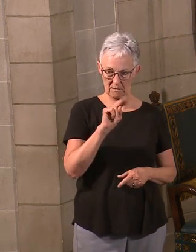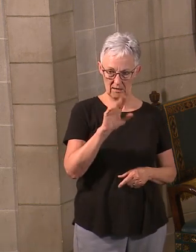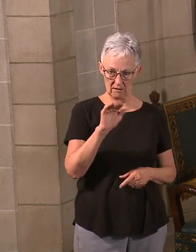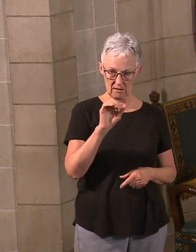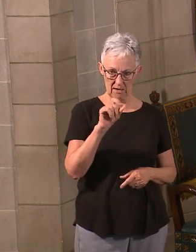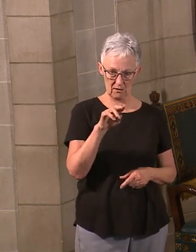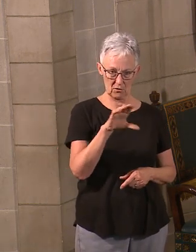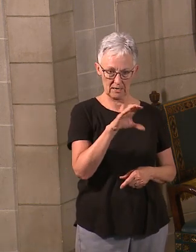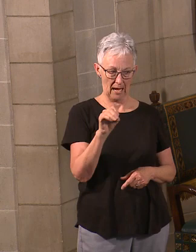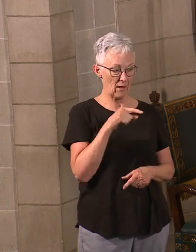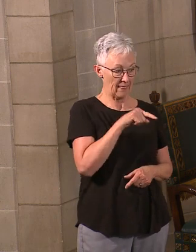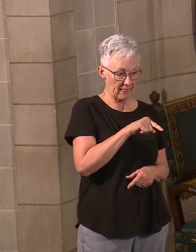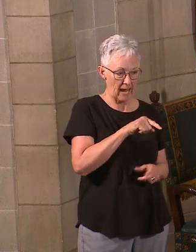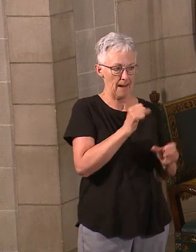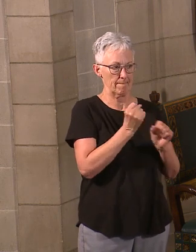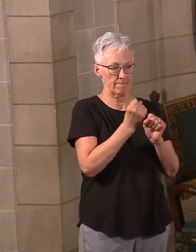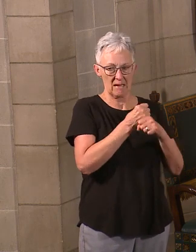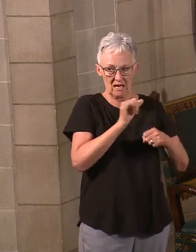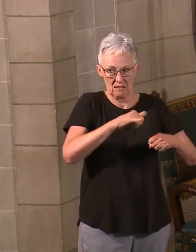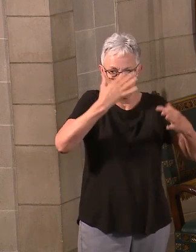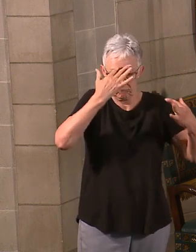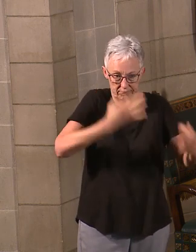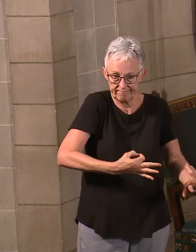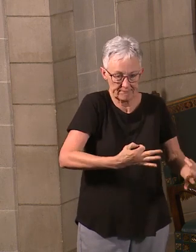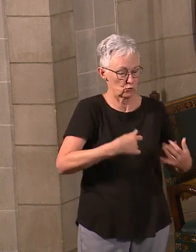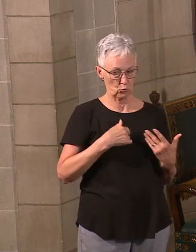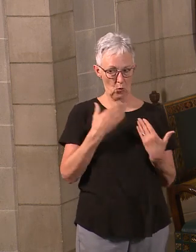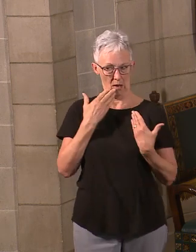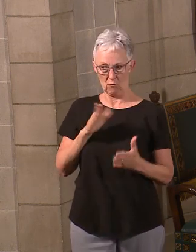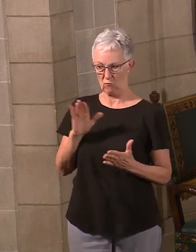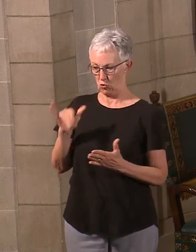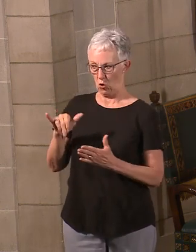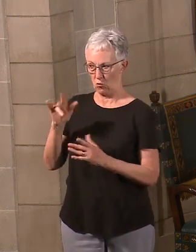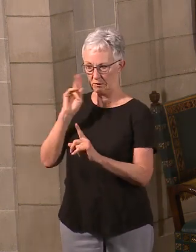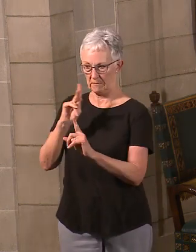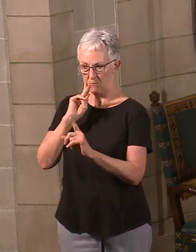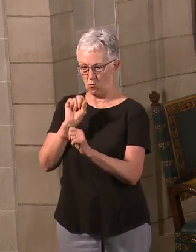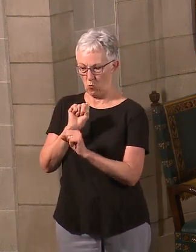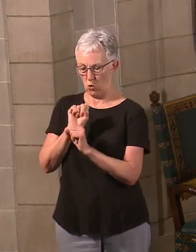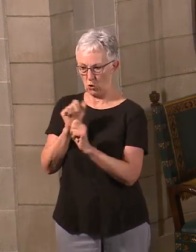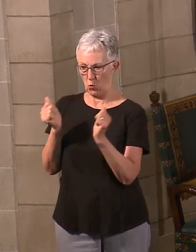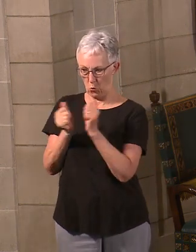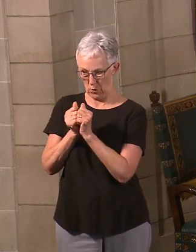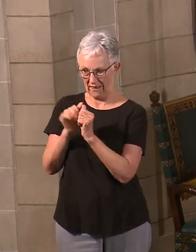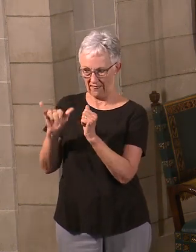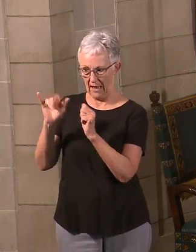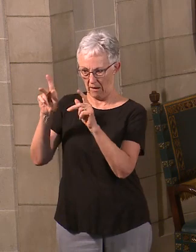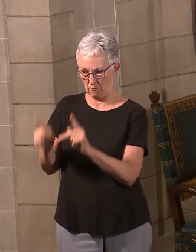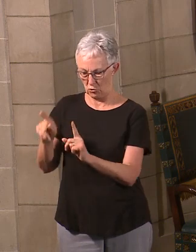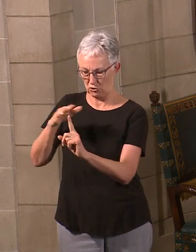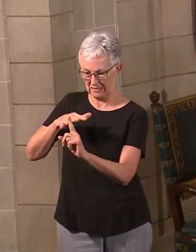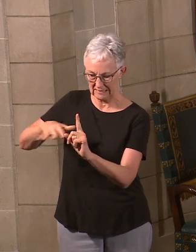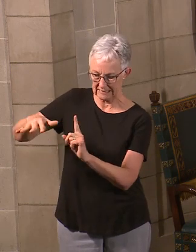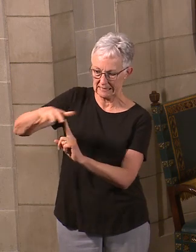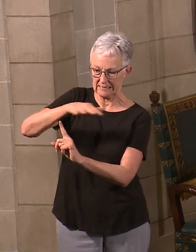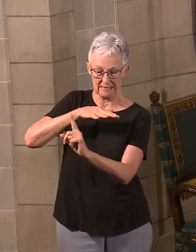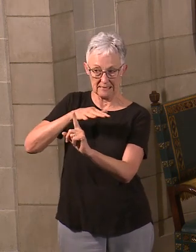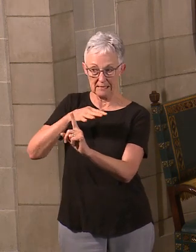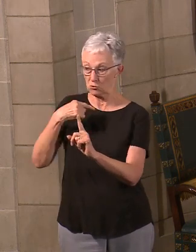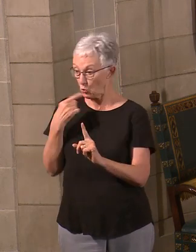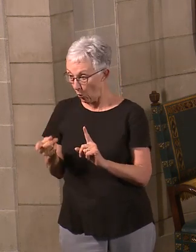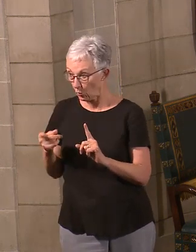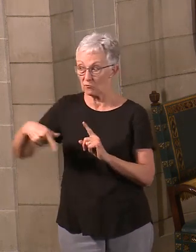that recommendation. So I don't know right now if those folks were told to go home. I suspect it's going to be more like, well, I